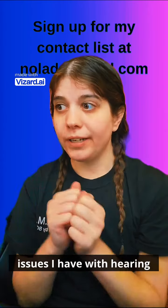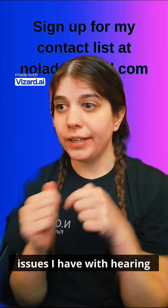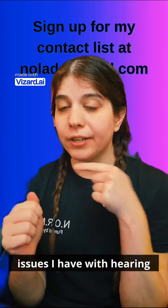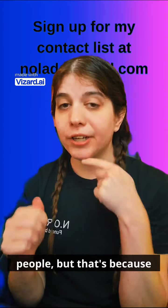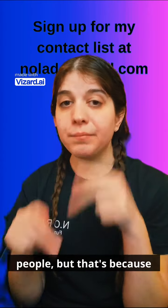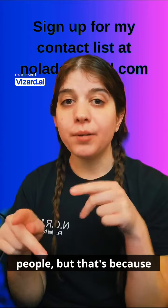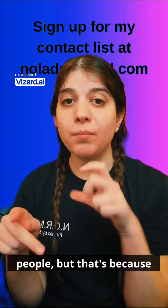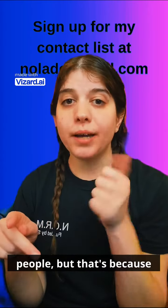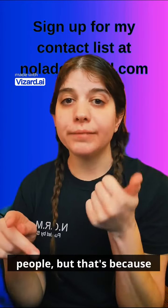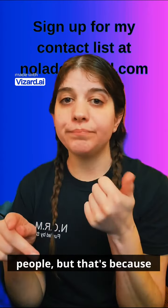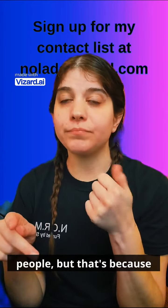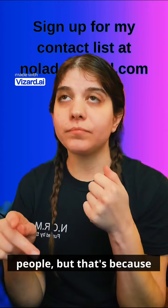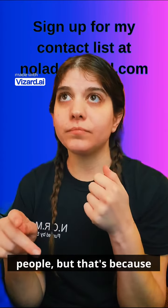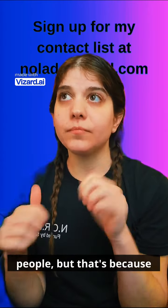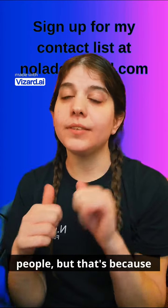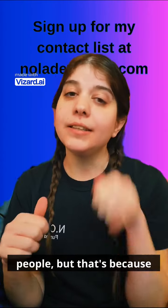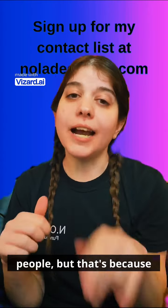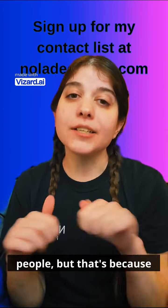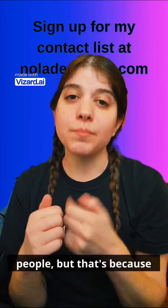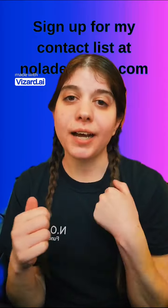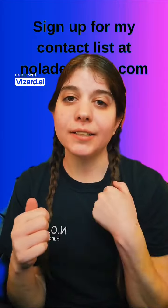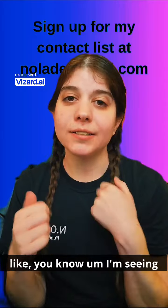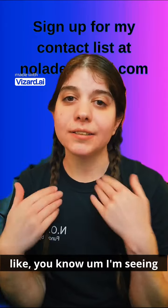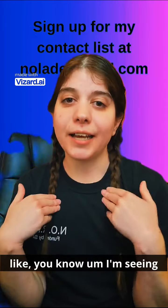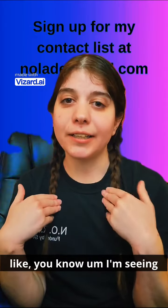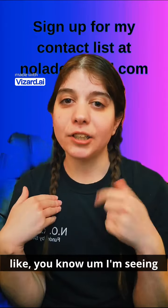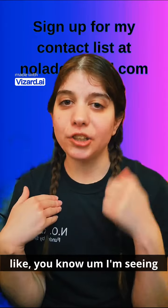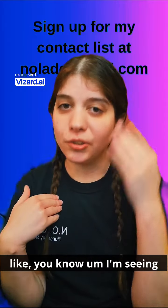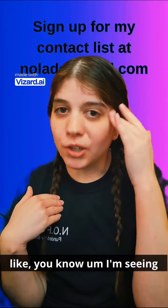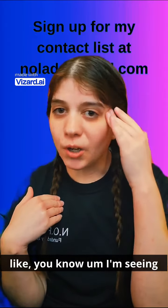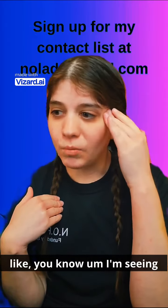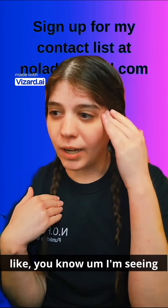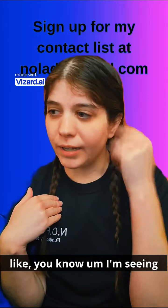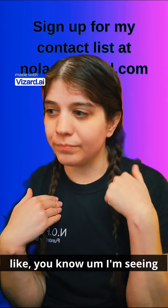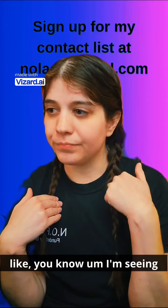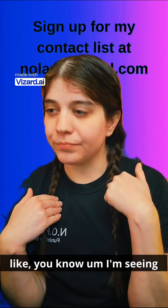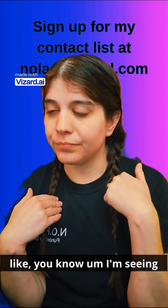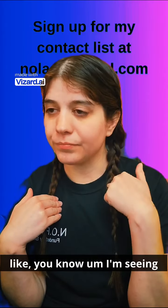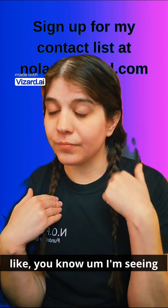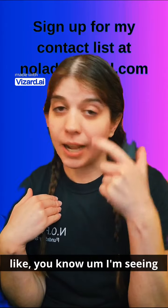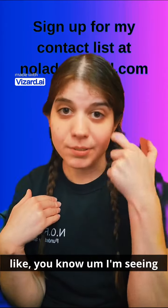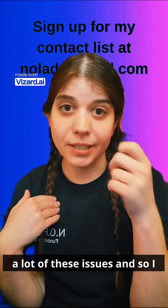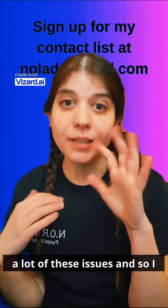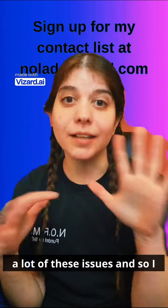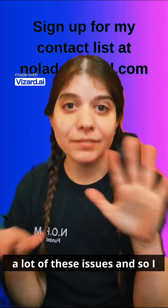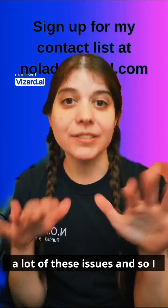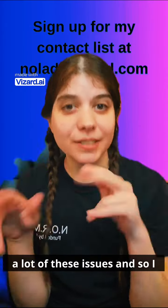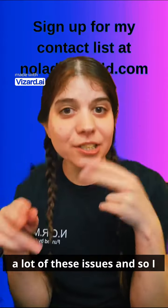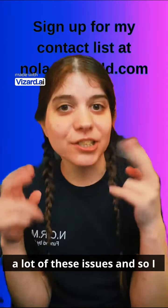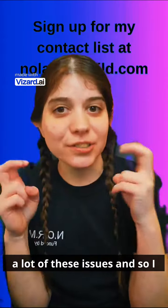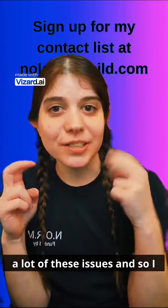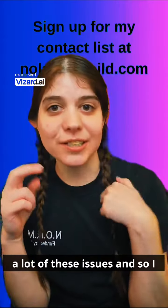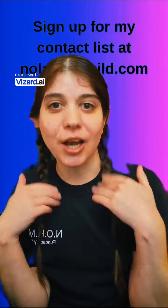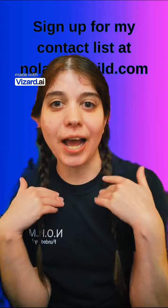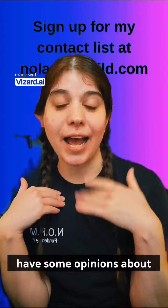hearing people, but that's because, like, you know, I'm seeing a lot of these issues, and so I have